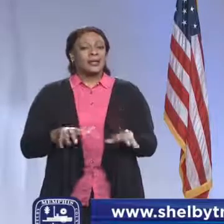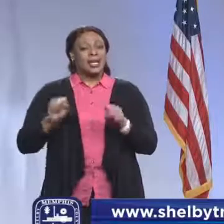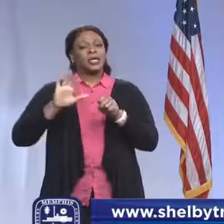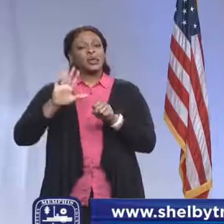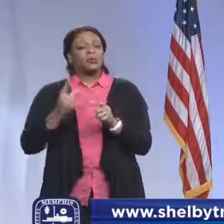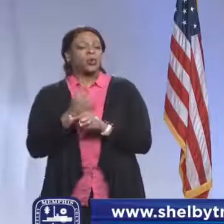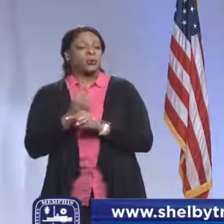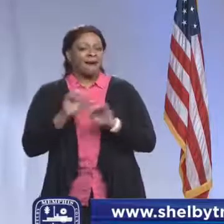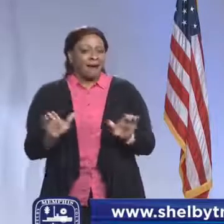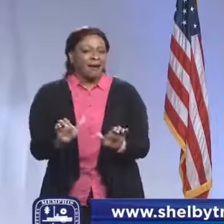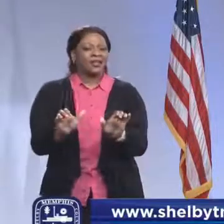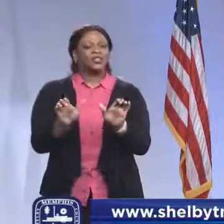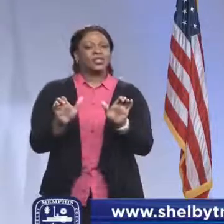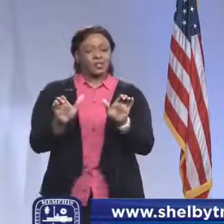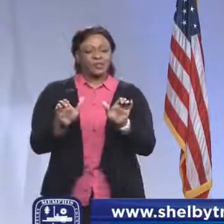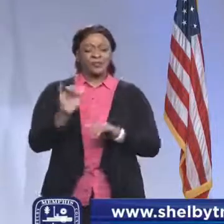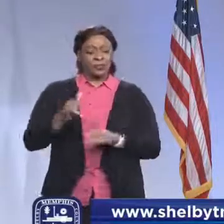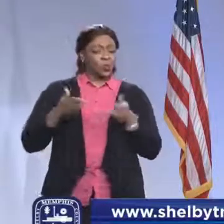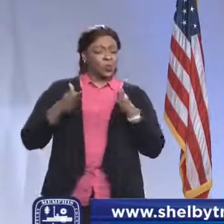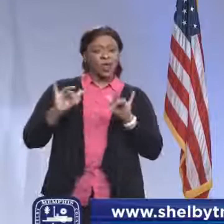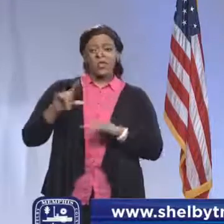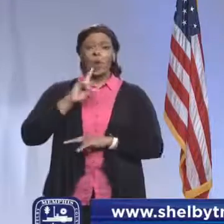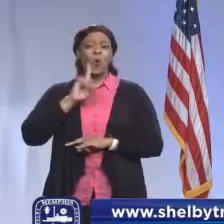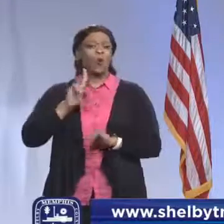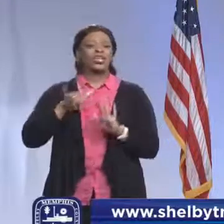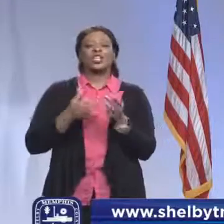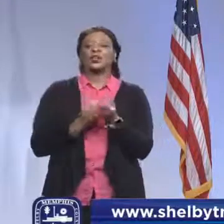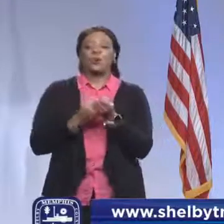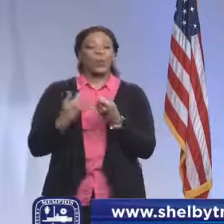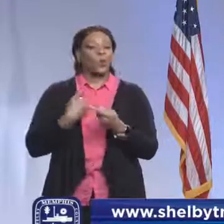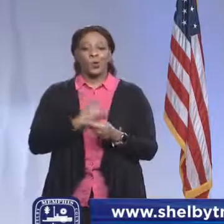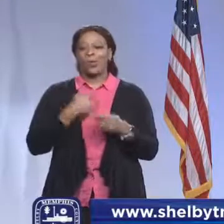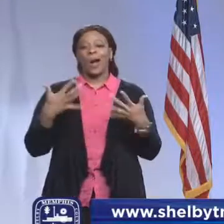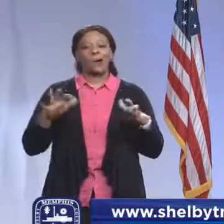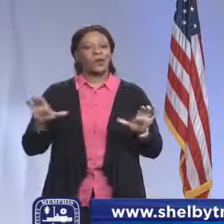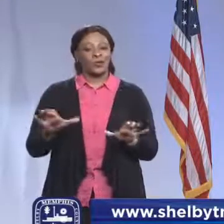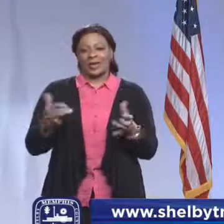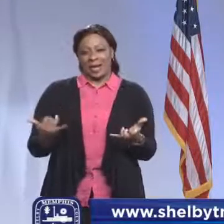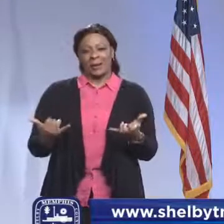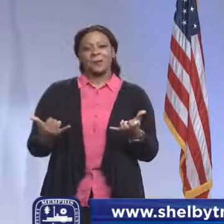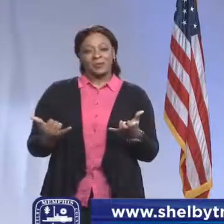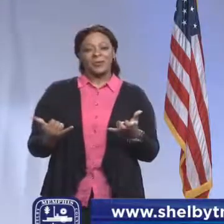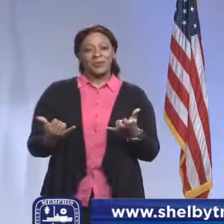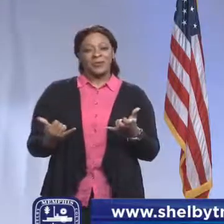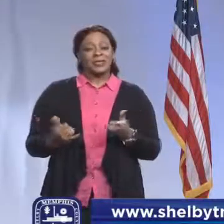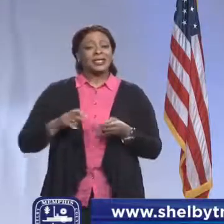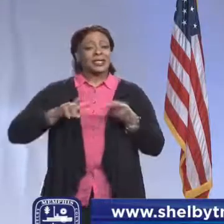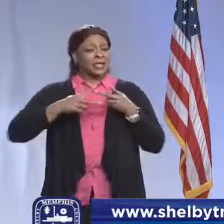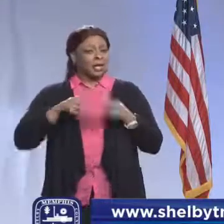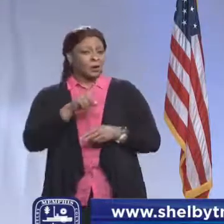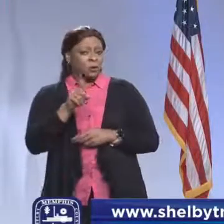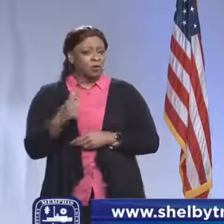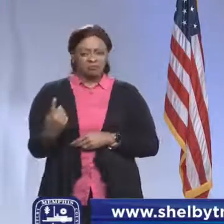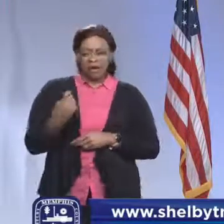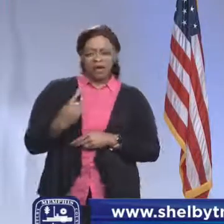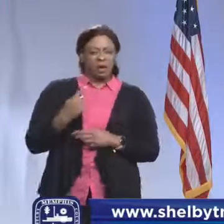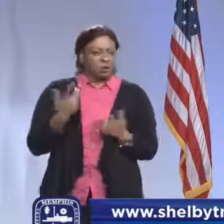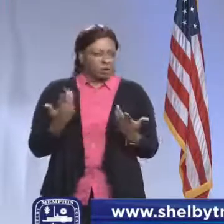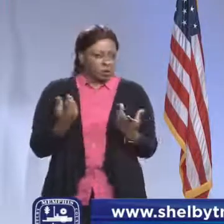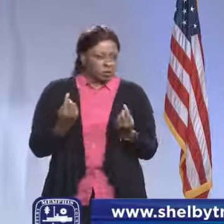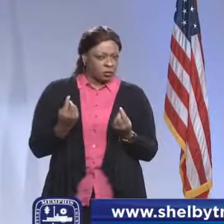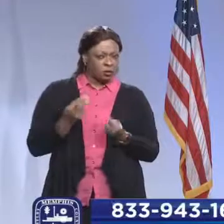appropriate action, and that way the ordinance just supports what we're already doing. Your second question had to do